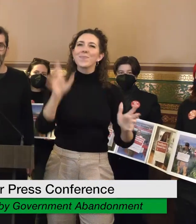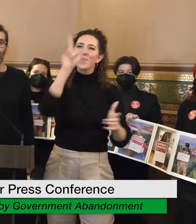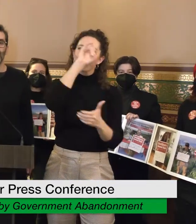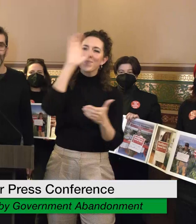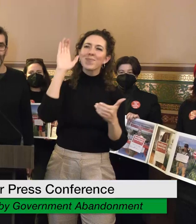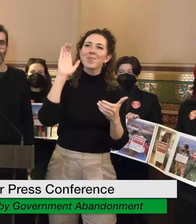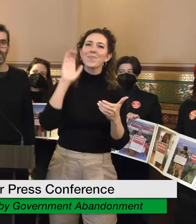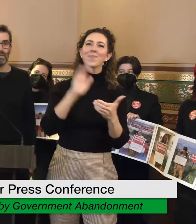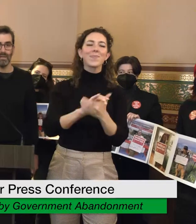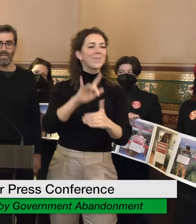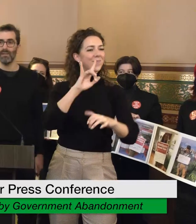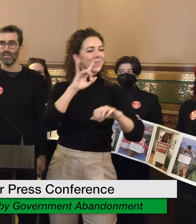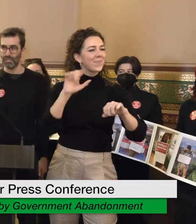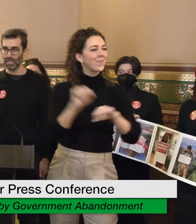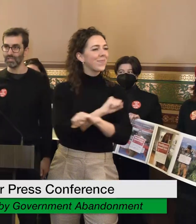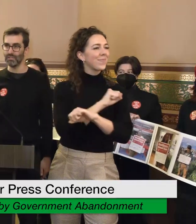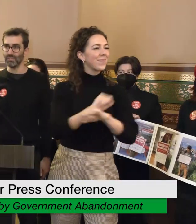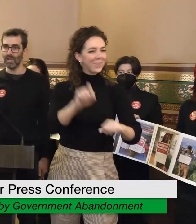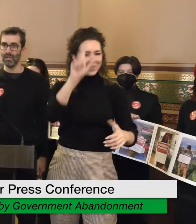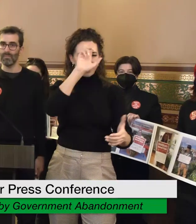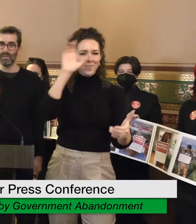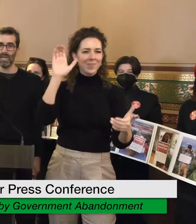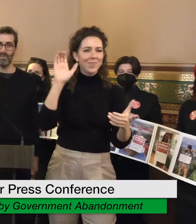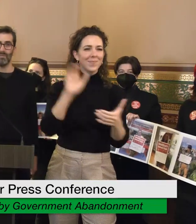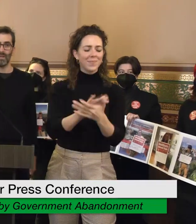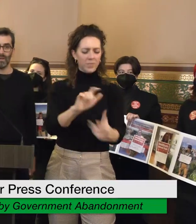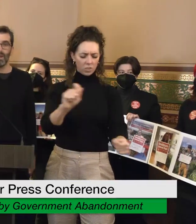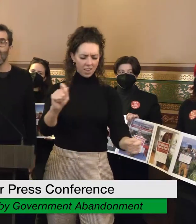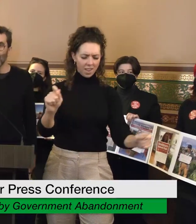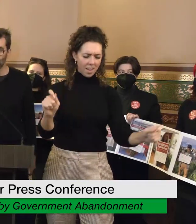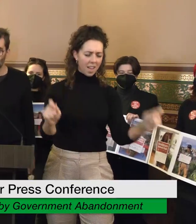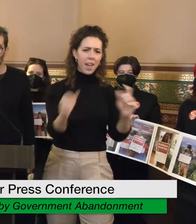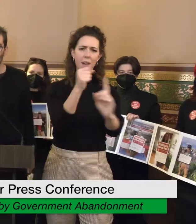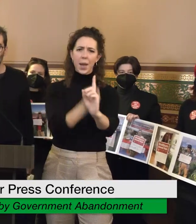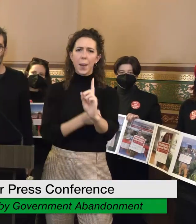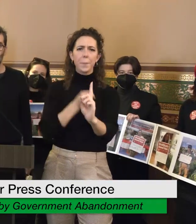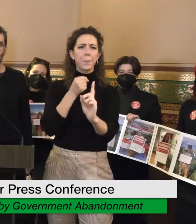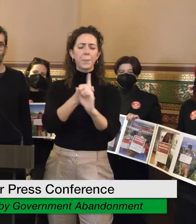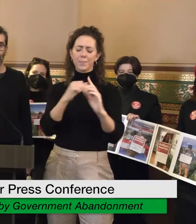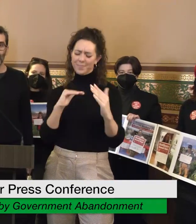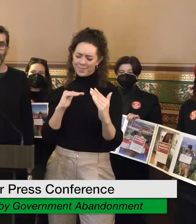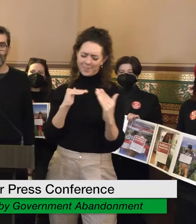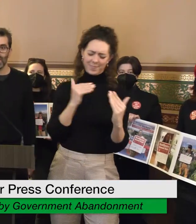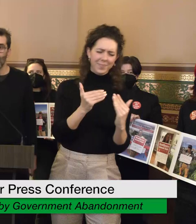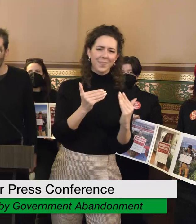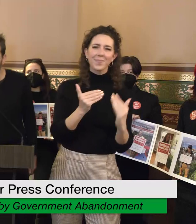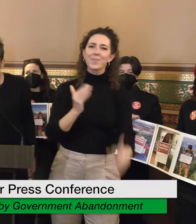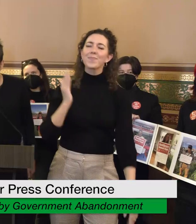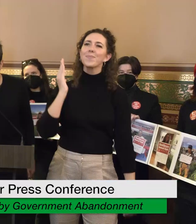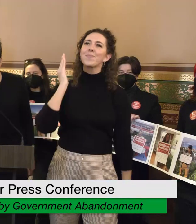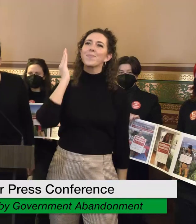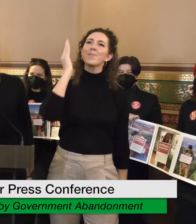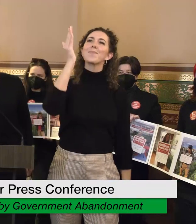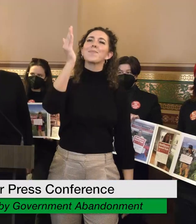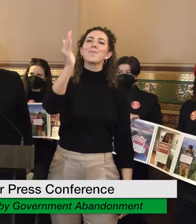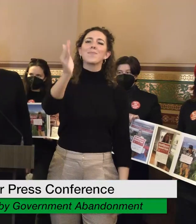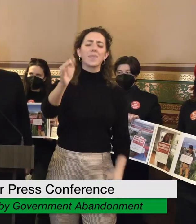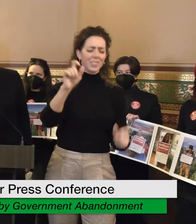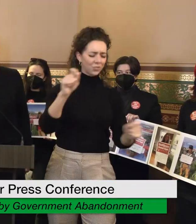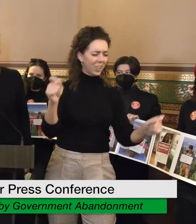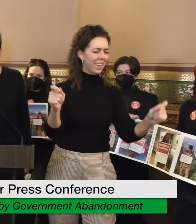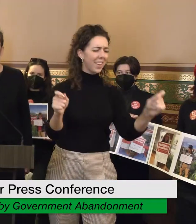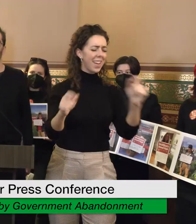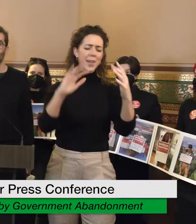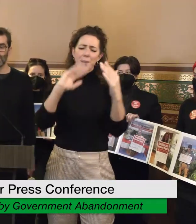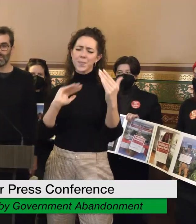I really do believe. A change is coming out there. Change is coming out there. A change is coming